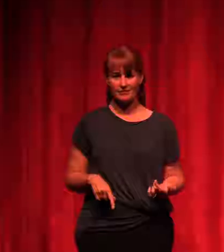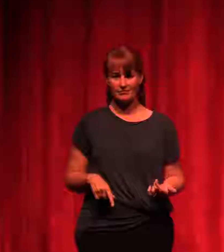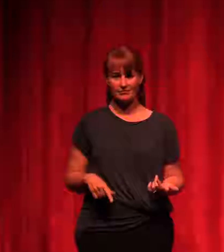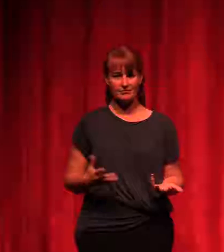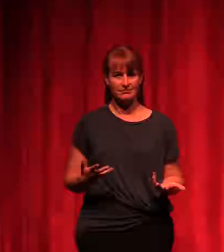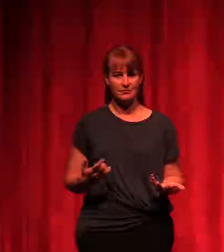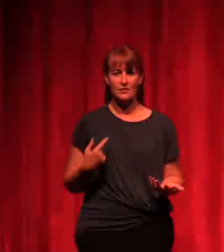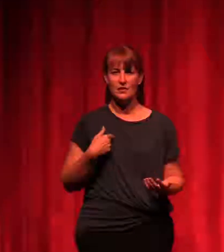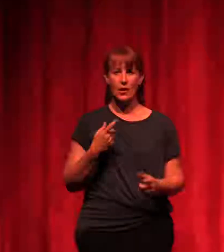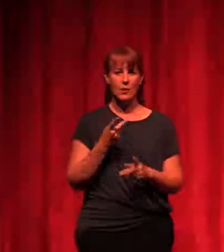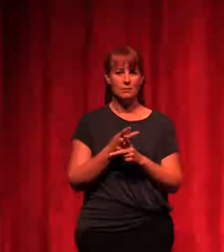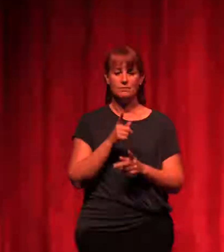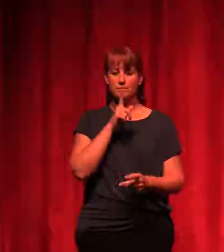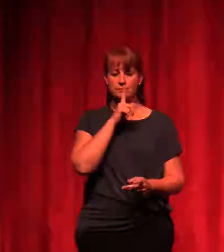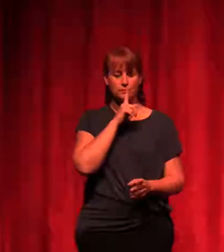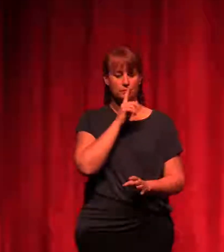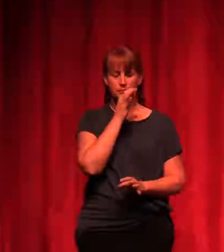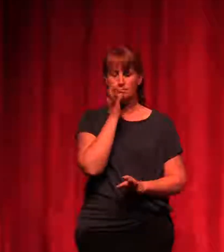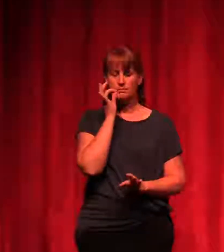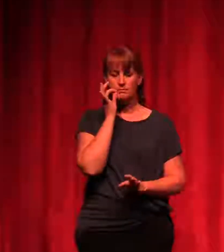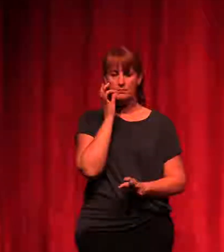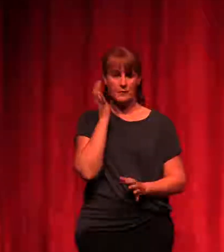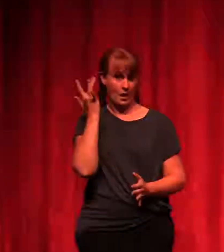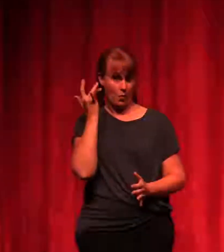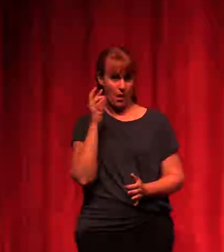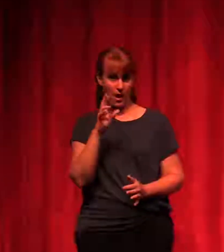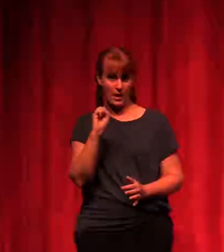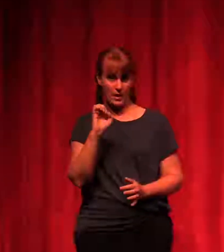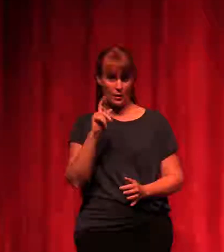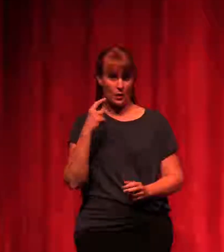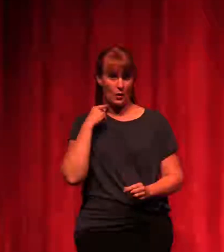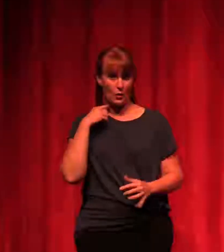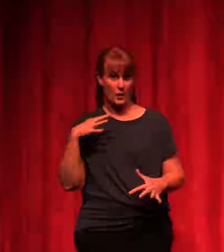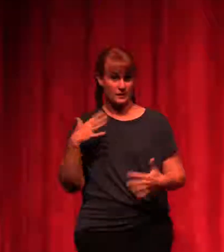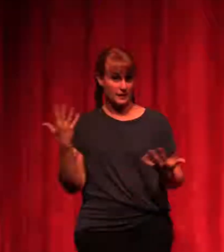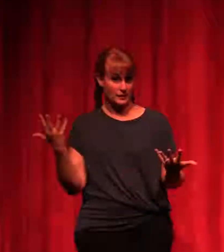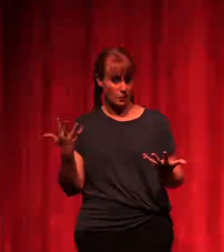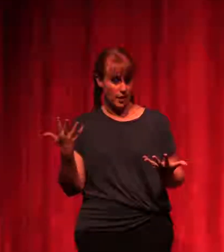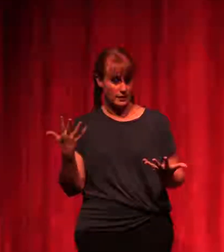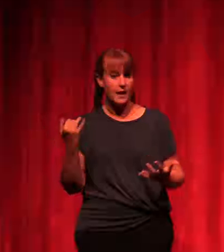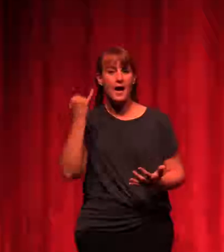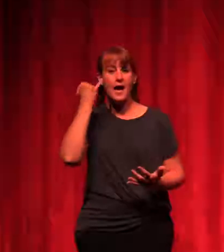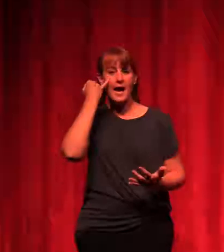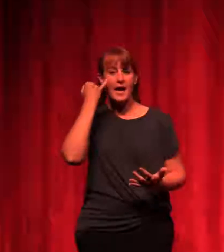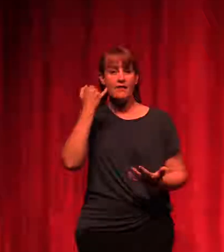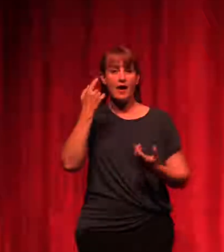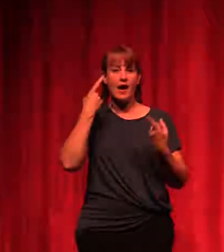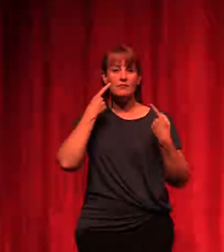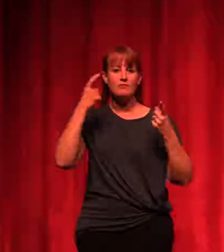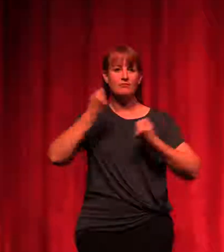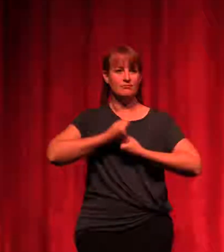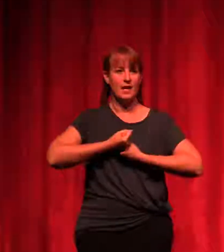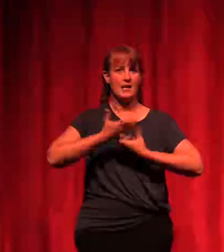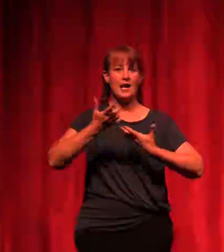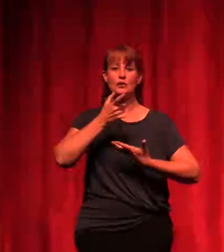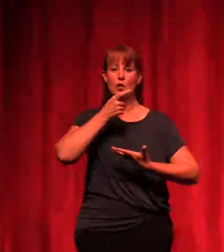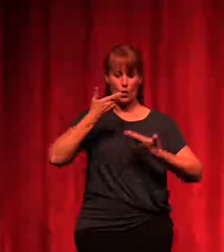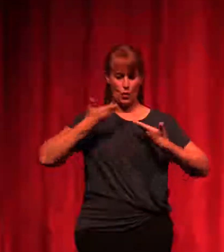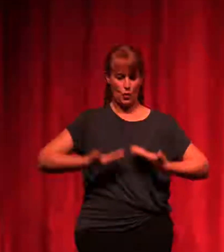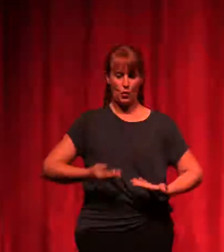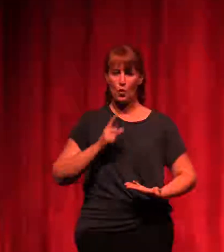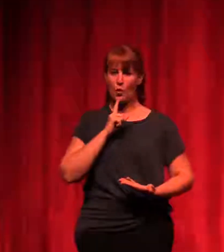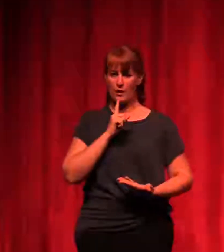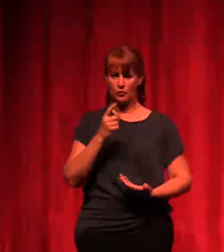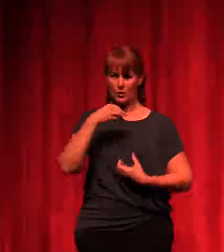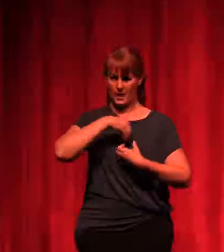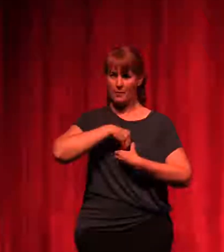So I kept my mouth shut. Because see, here's the risk. Here's the thing. By coming out as who I truly am